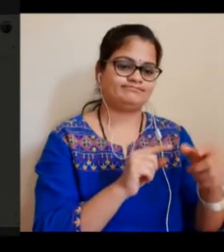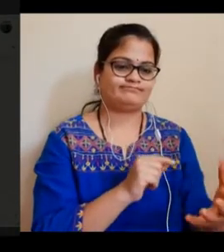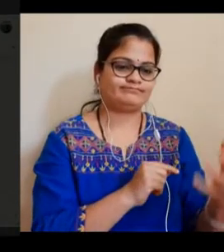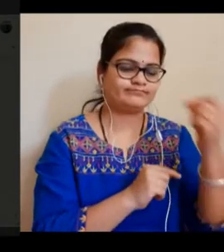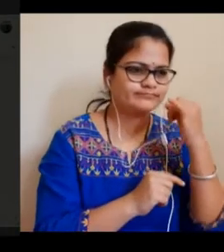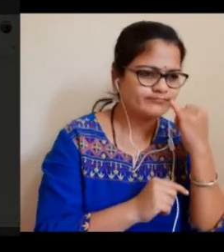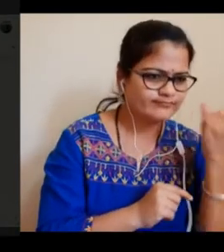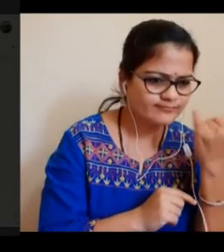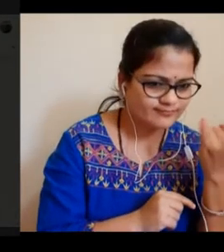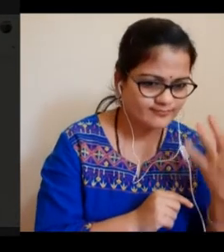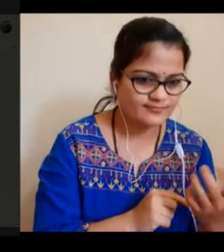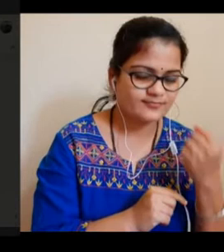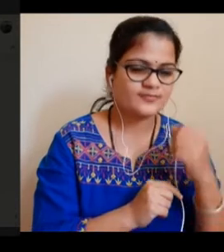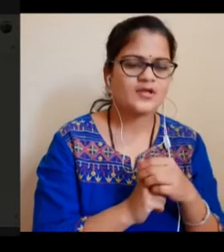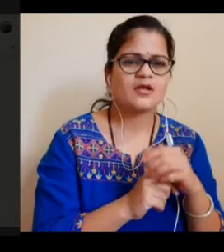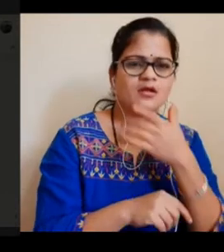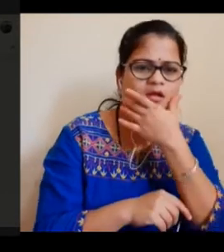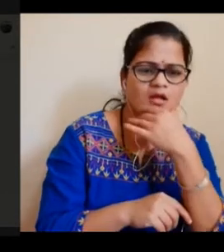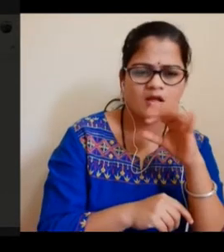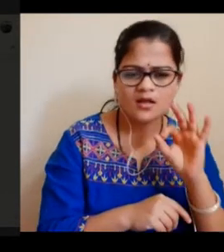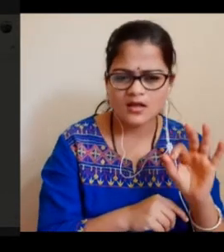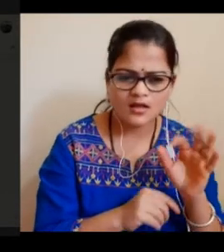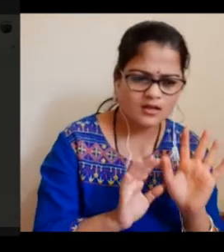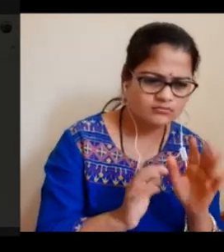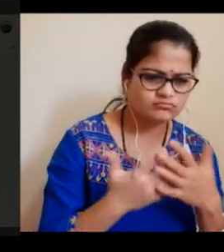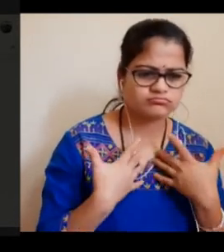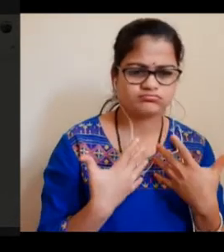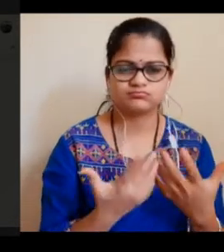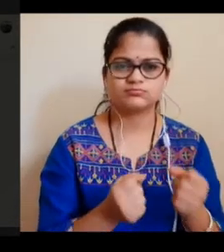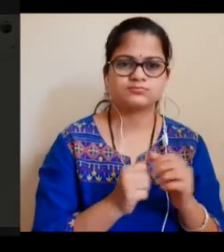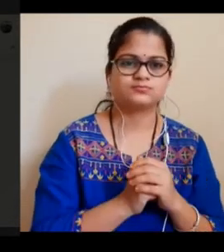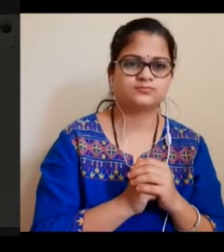Okay. Let me choose a nice one.